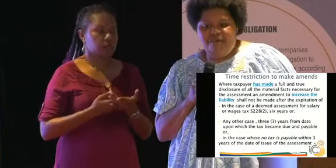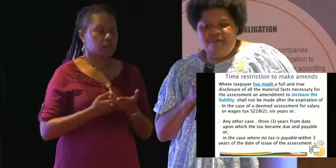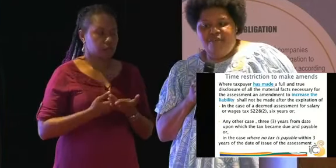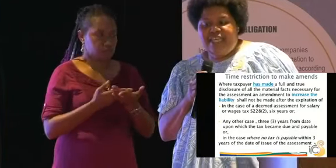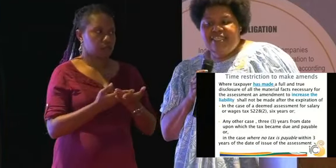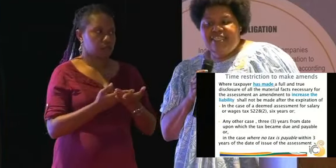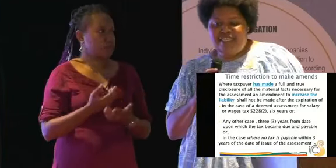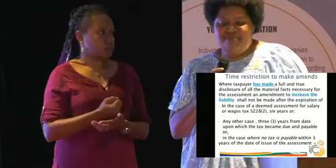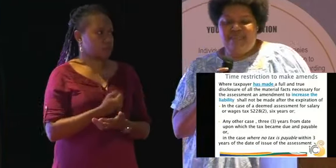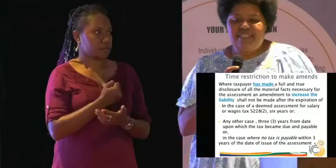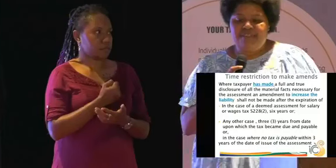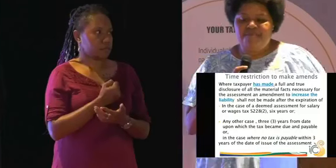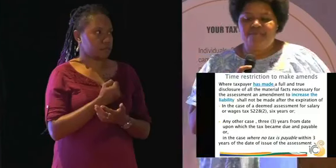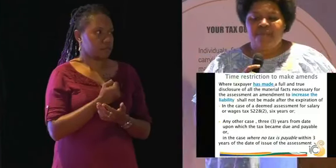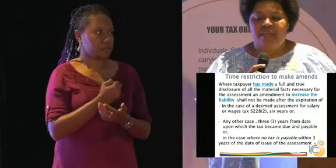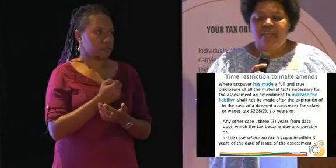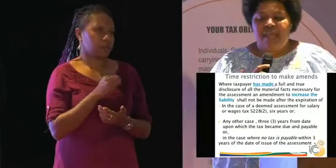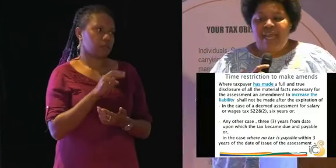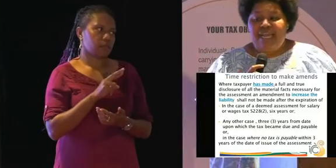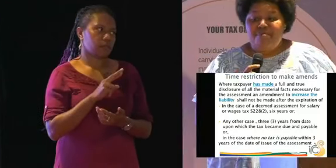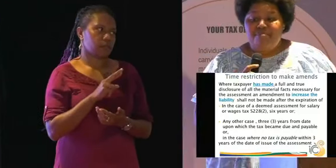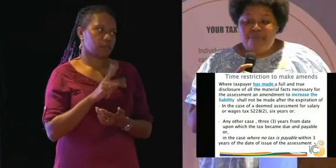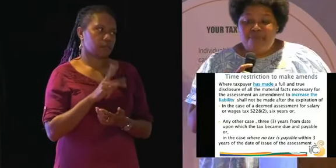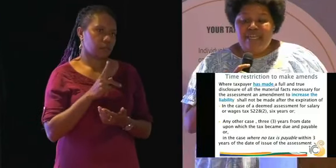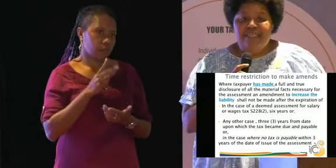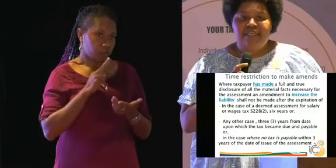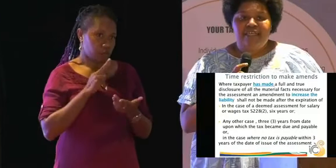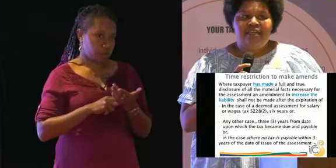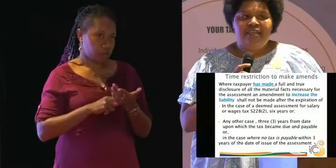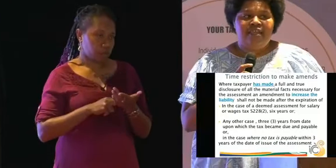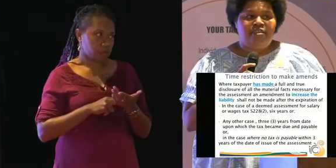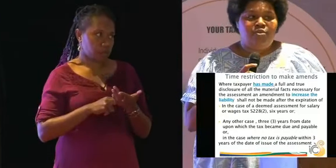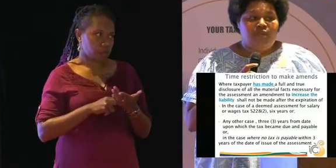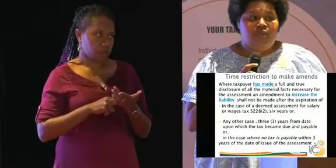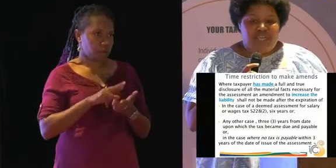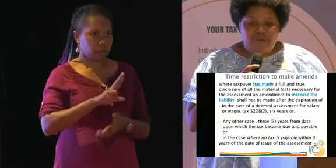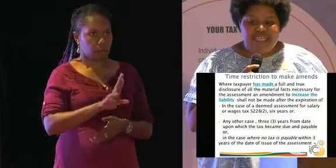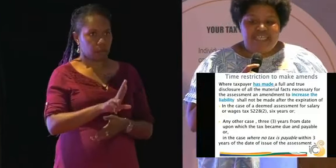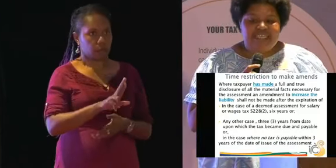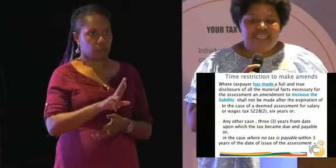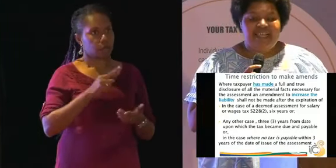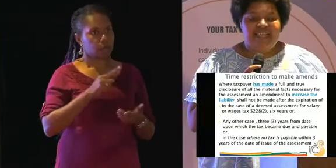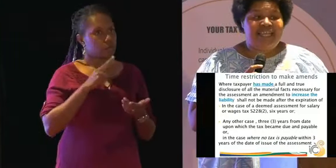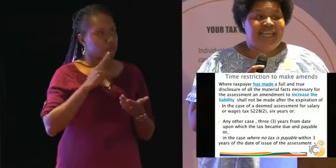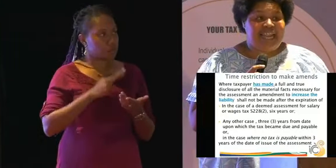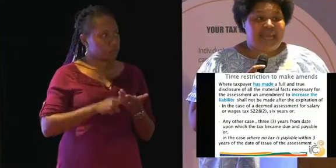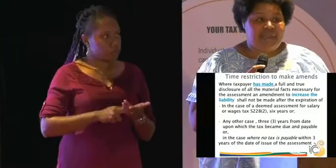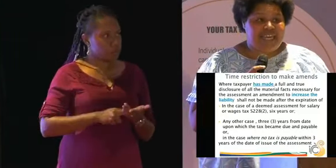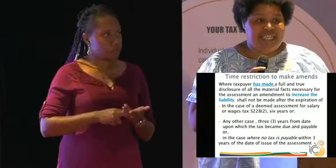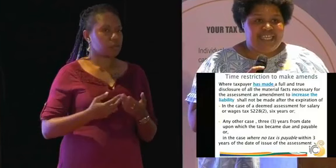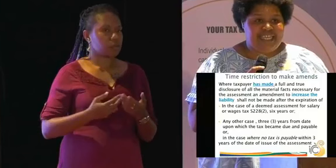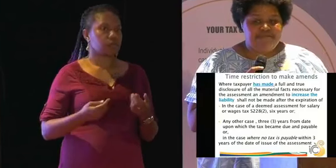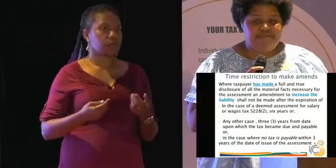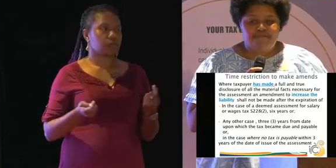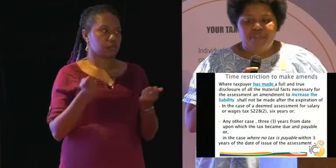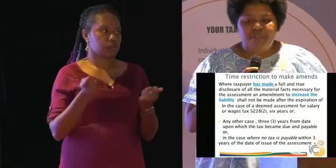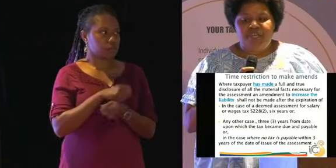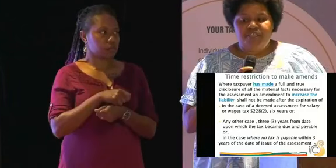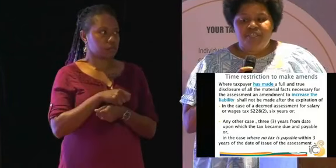necessary for the assessment, an amendment to increase that